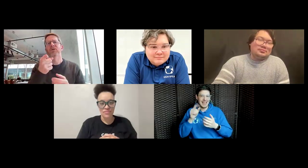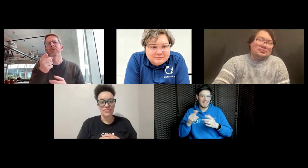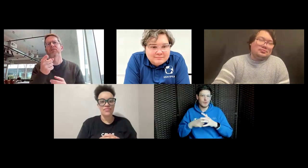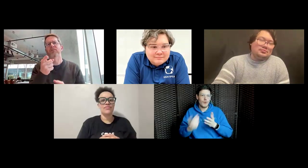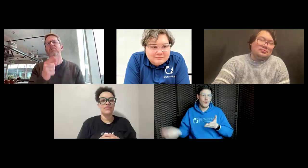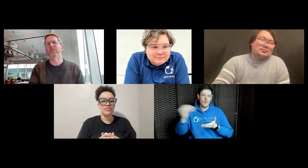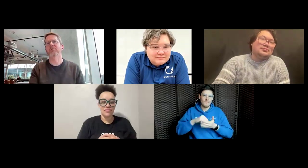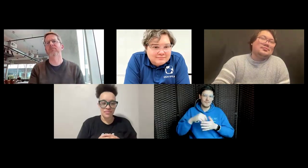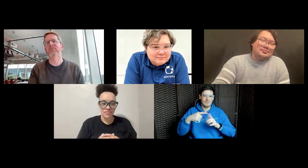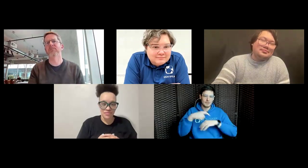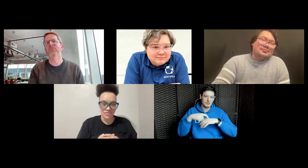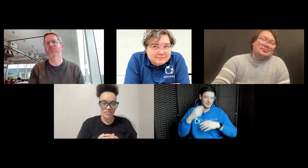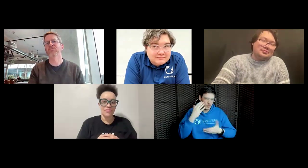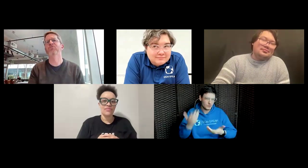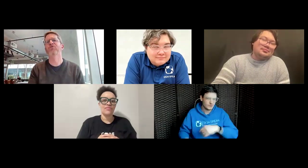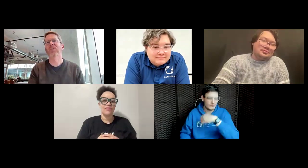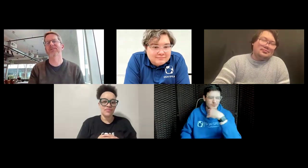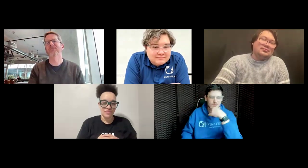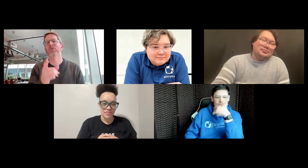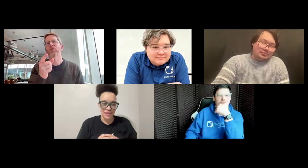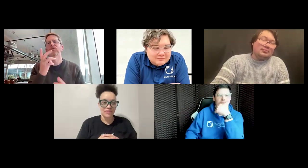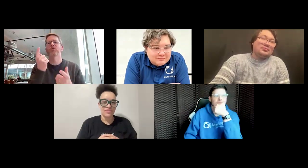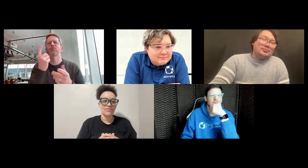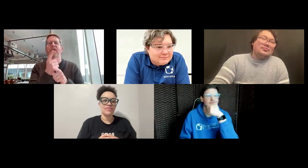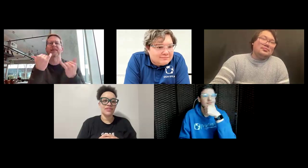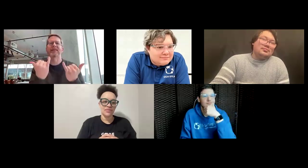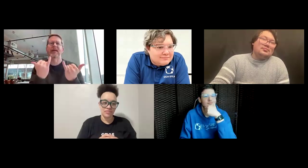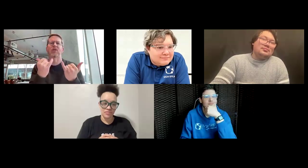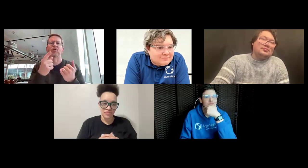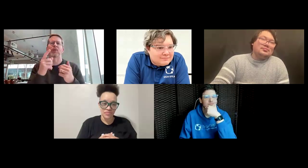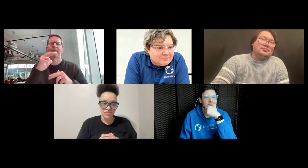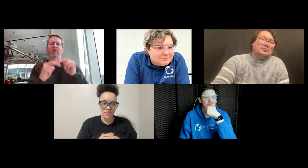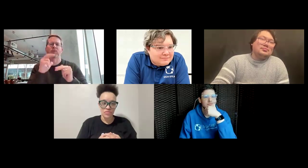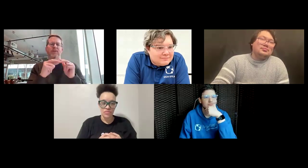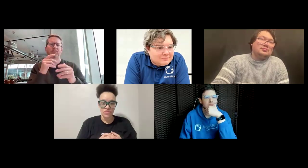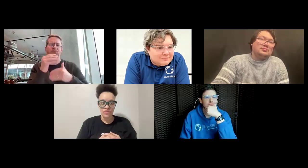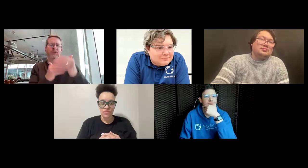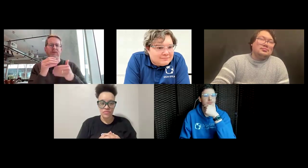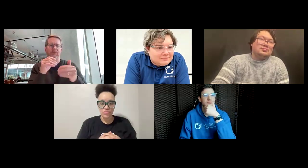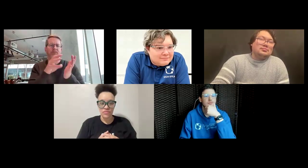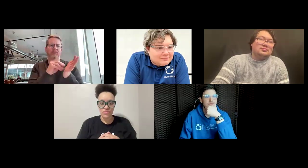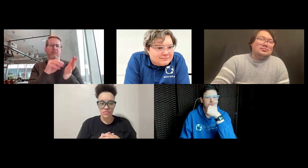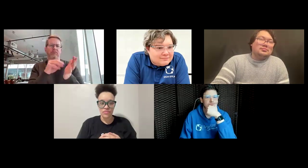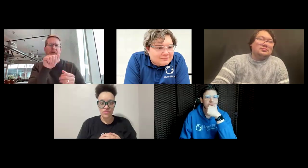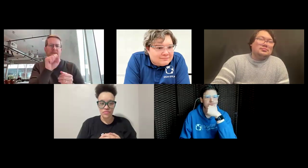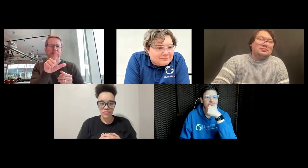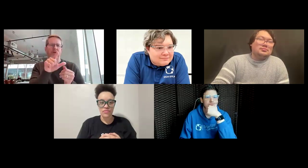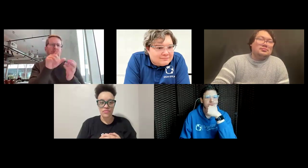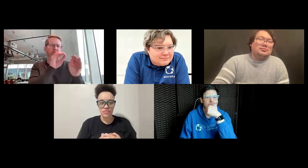focus on as we continue to, we're just scratching the surface in one sense. Yeah, Rob here. So when you're going through that